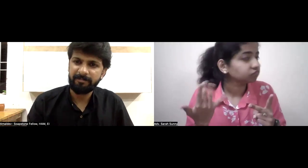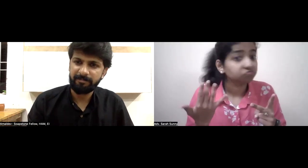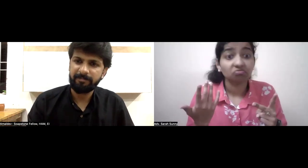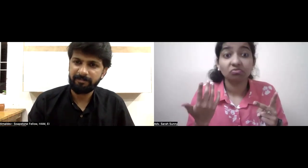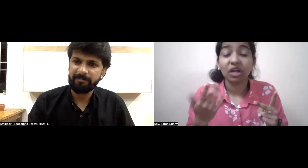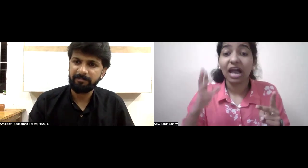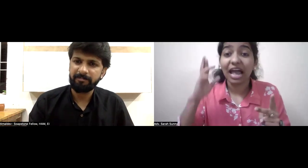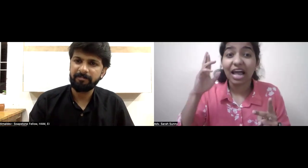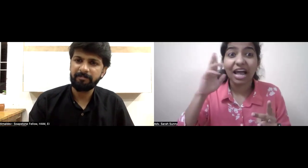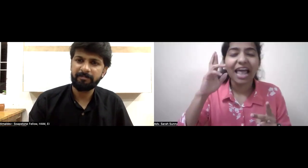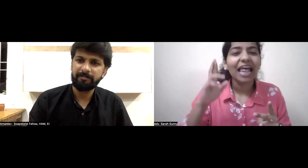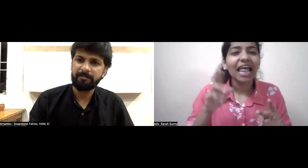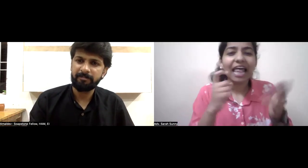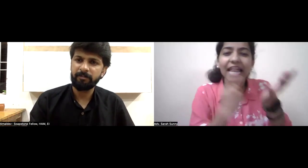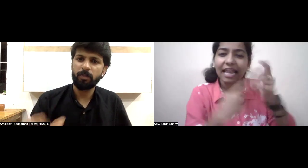kind of resolved now.